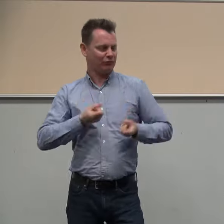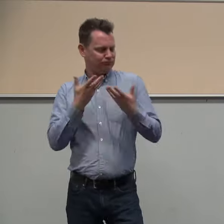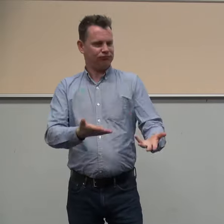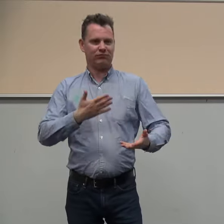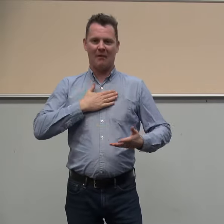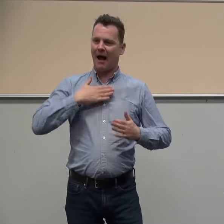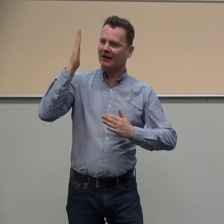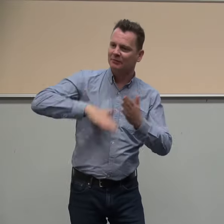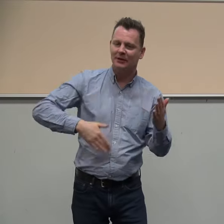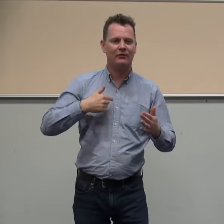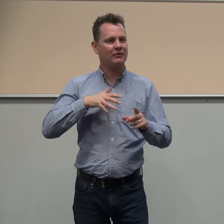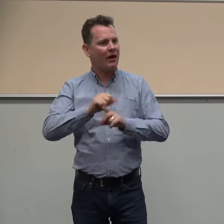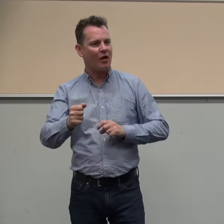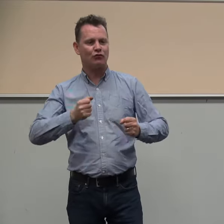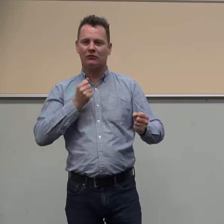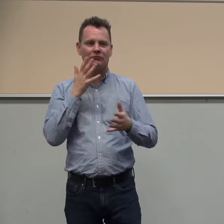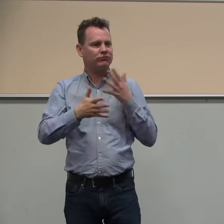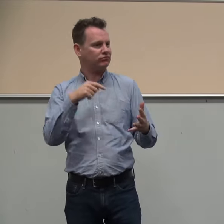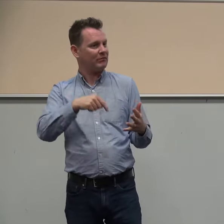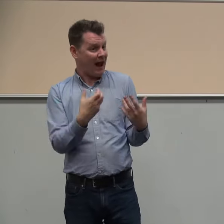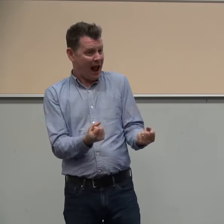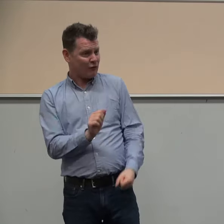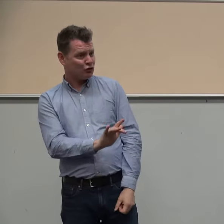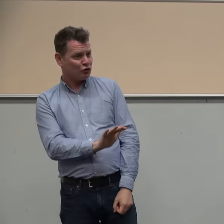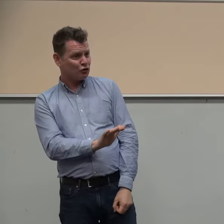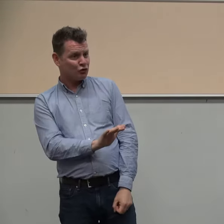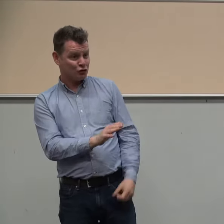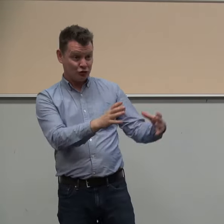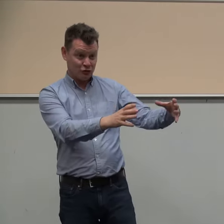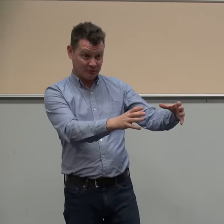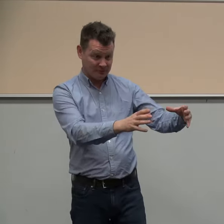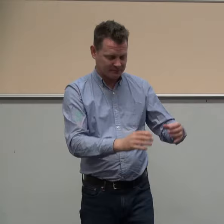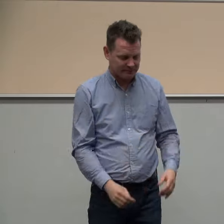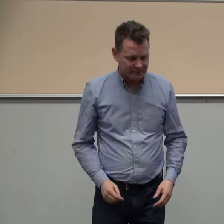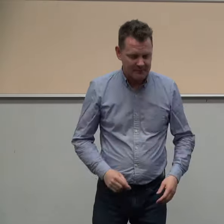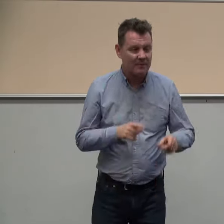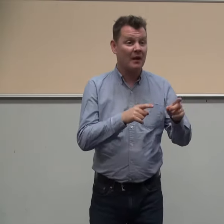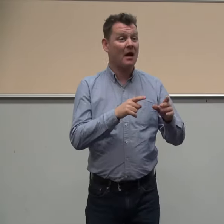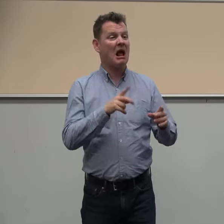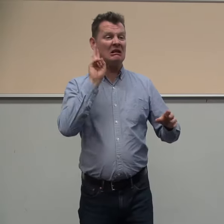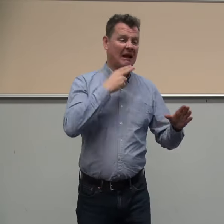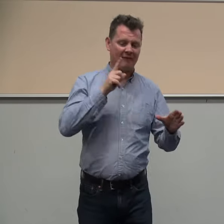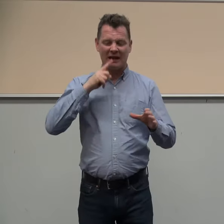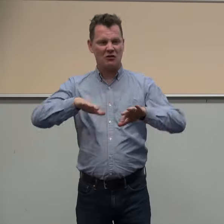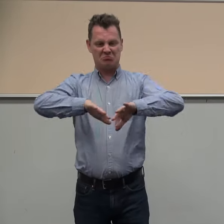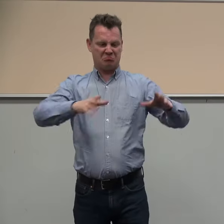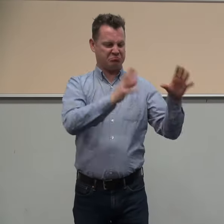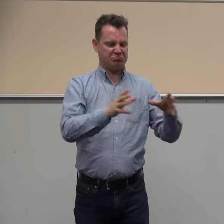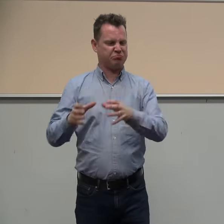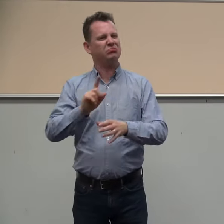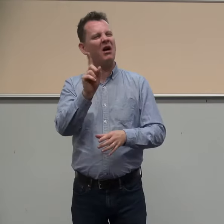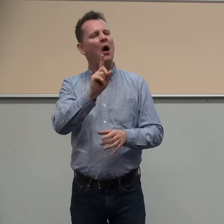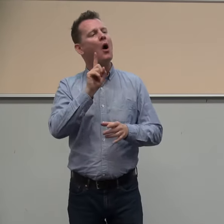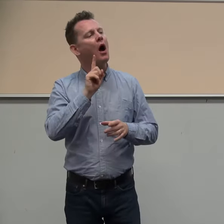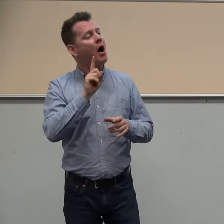about transmitting deaf culture. And in opposition to that, and I know that's really superficial to say there's only deaf and hearing, but in opposition to